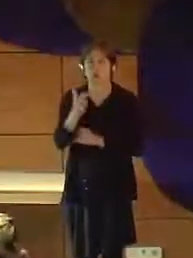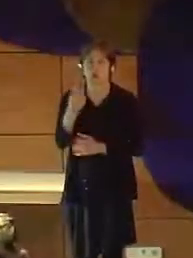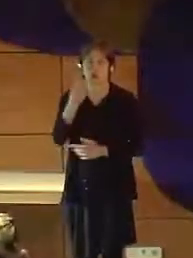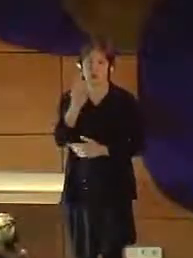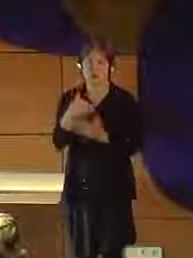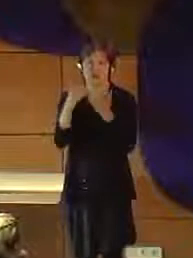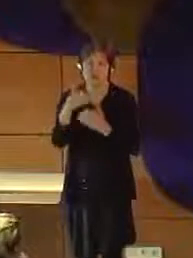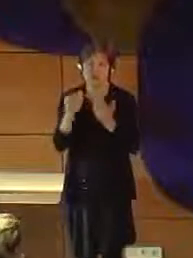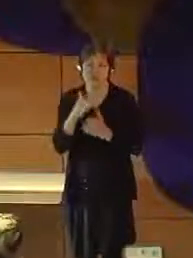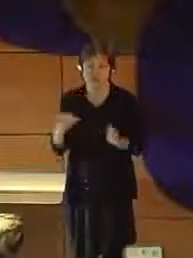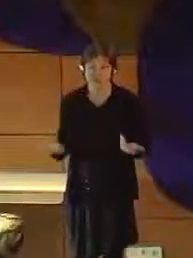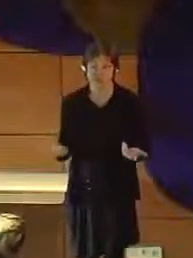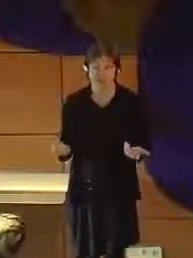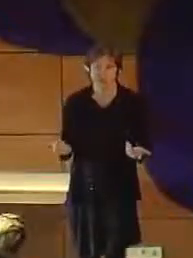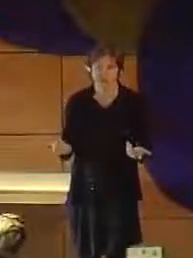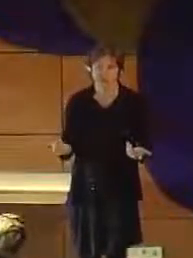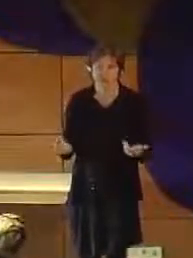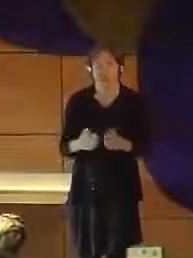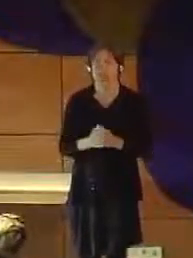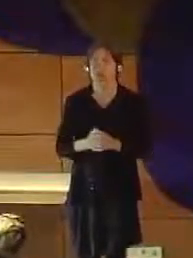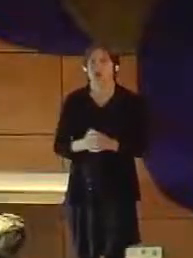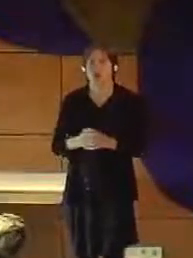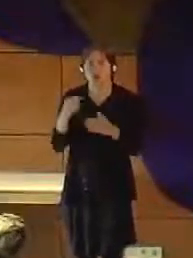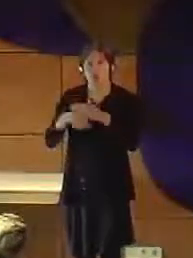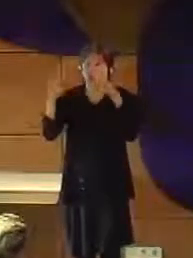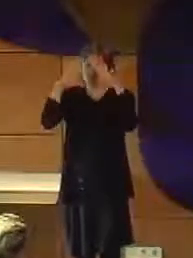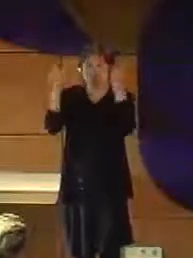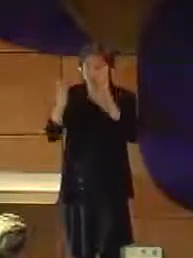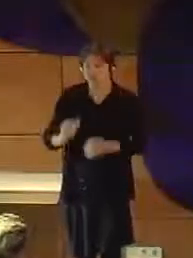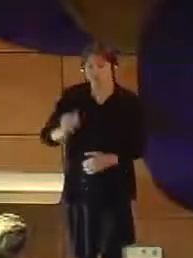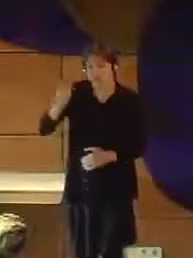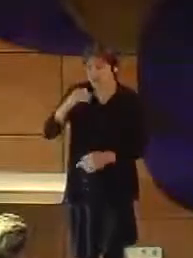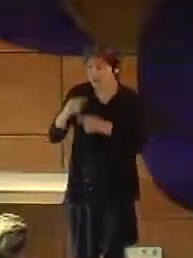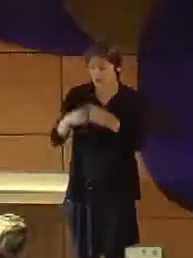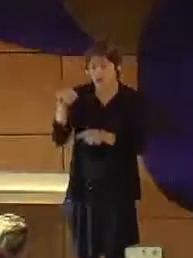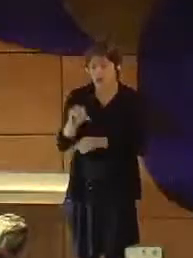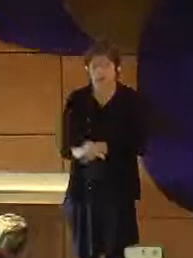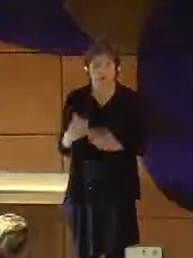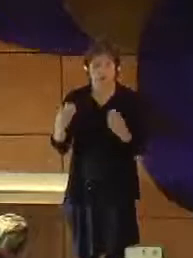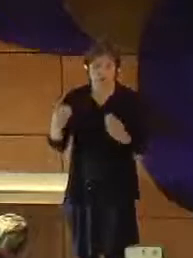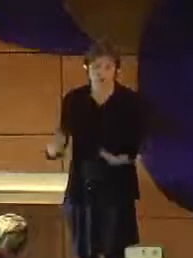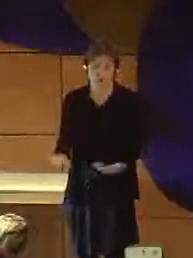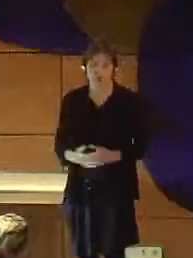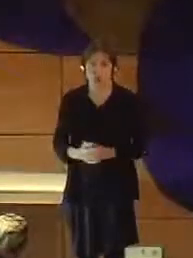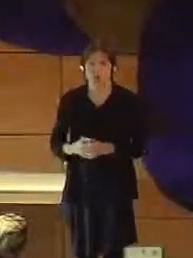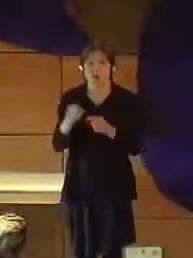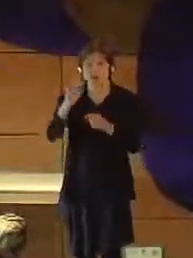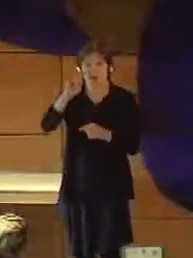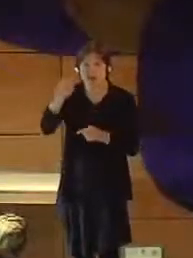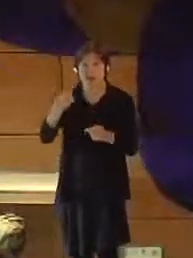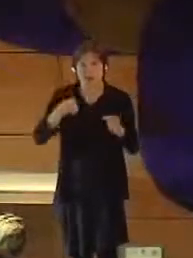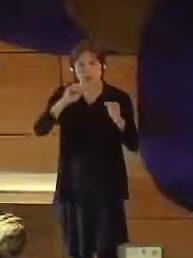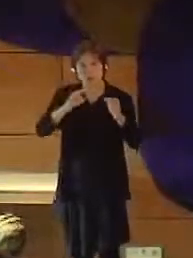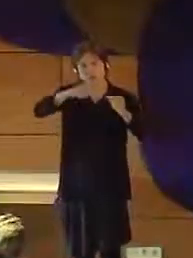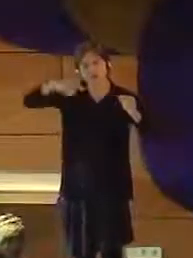some charge syndrome specific growth charts, but certainly from the work I did with Kim Blake, who I know has spoken here before, you know, they